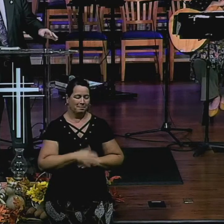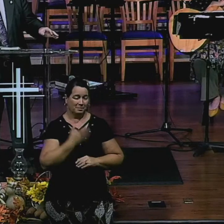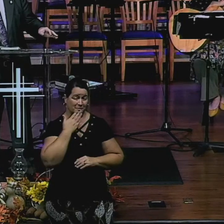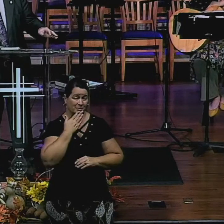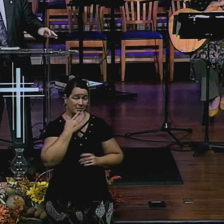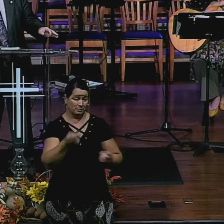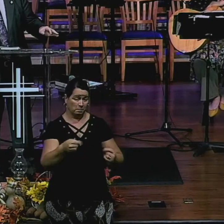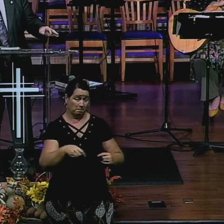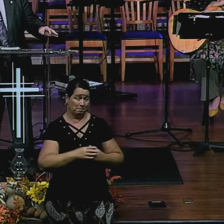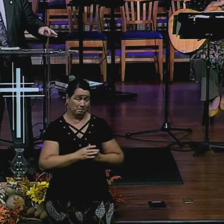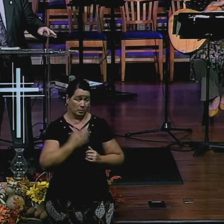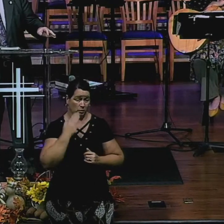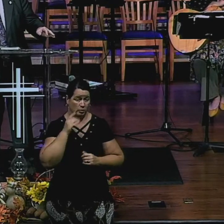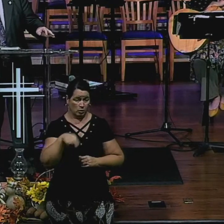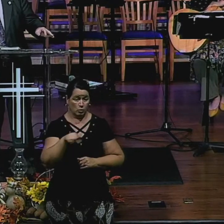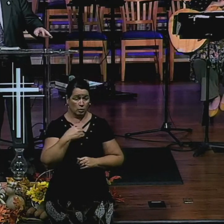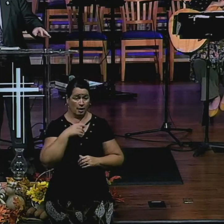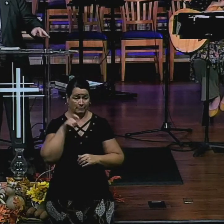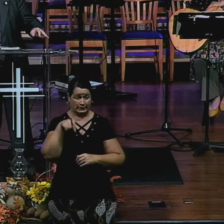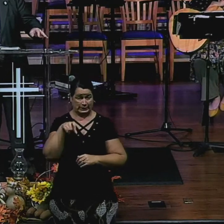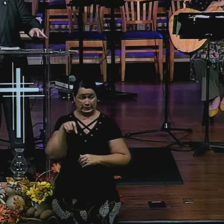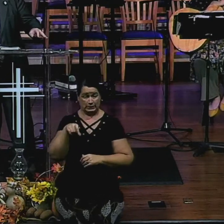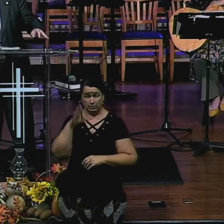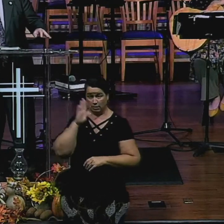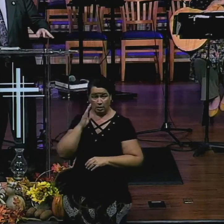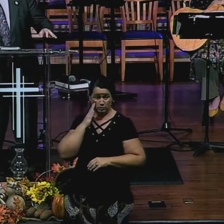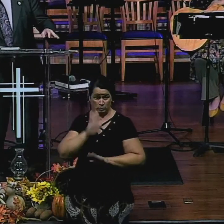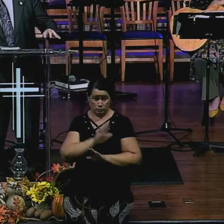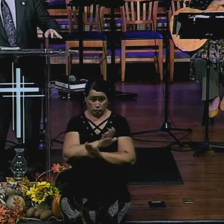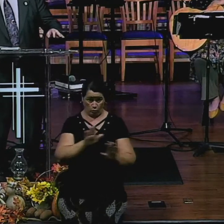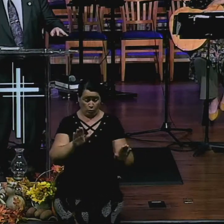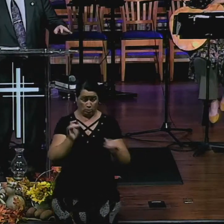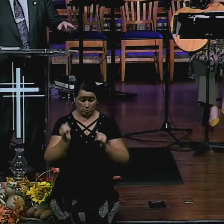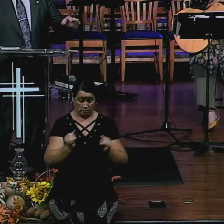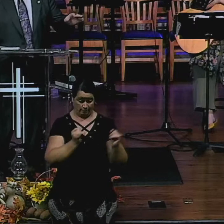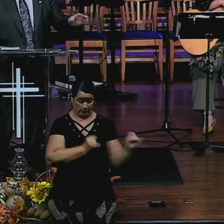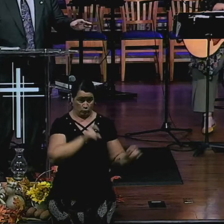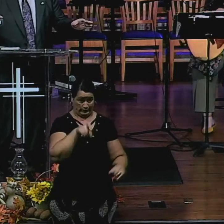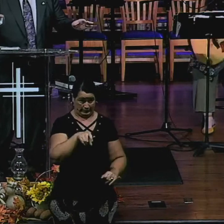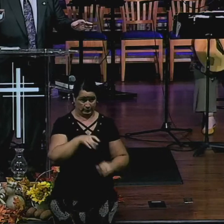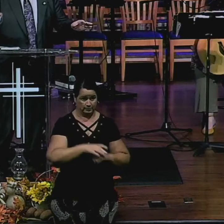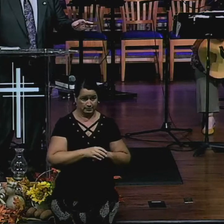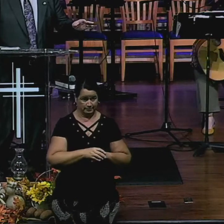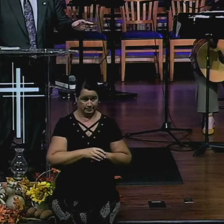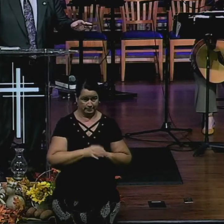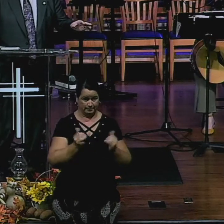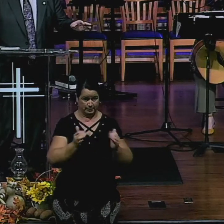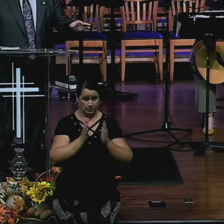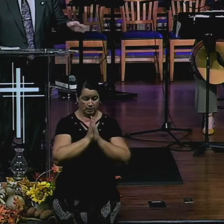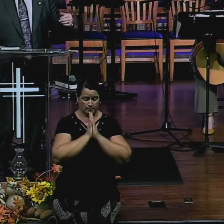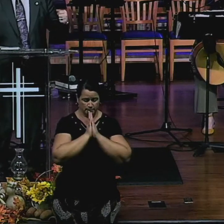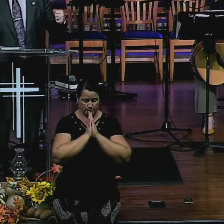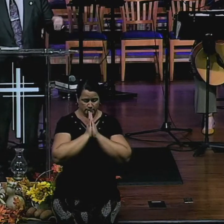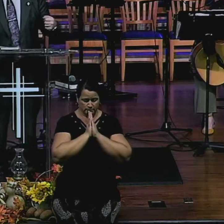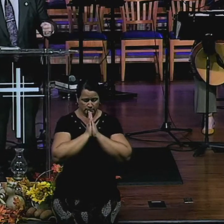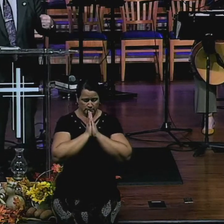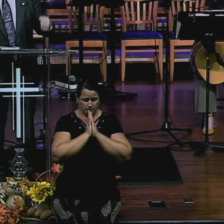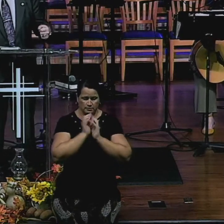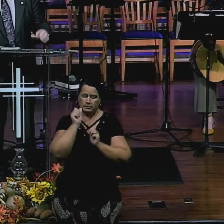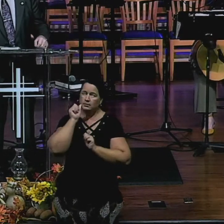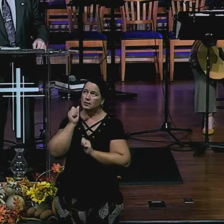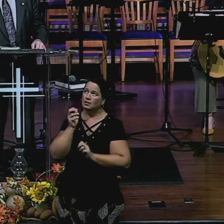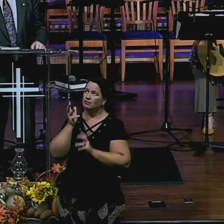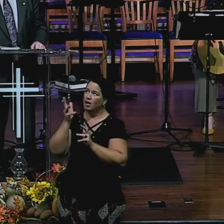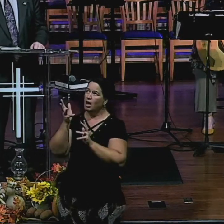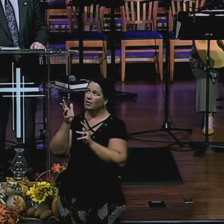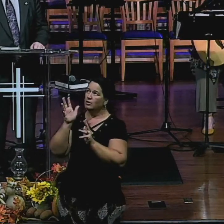we know that you have needs, and God knows too. Let's go to him. Father, thank you that through Christ we have access